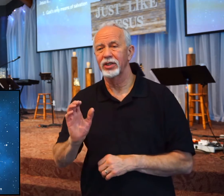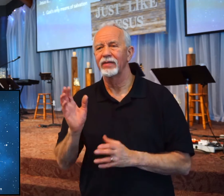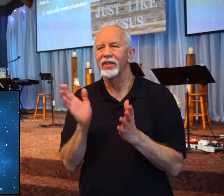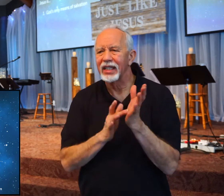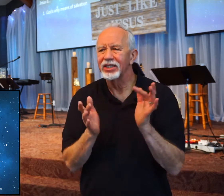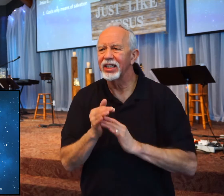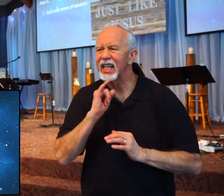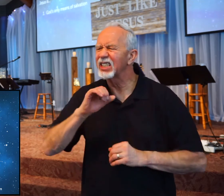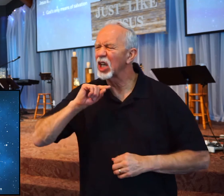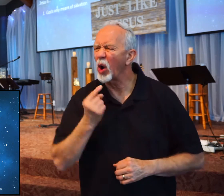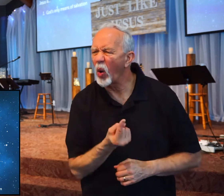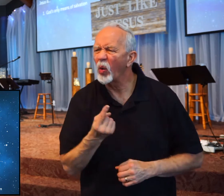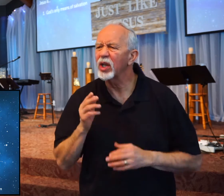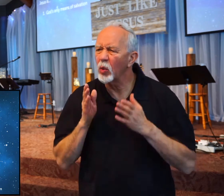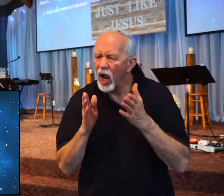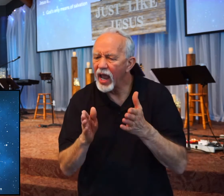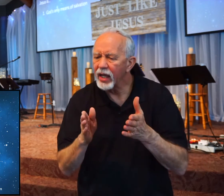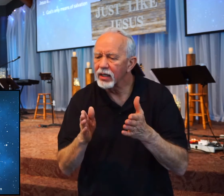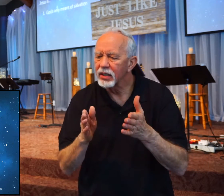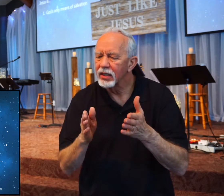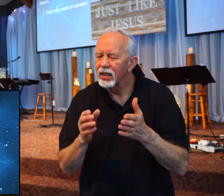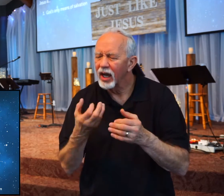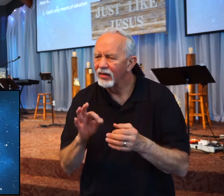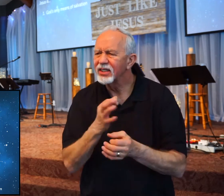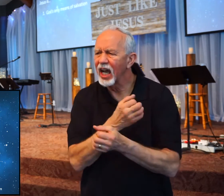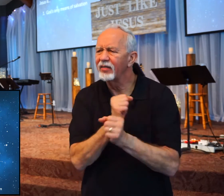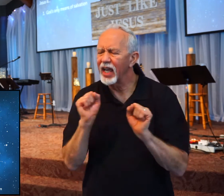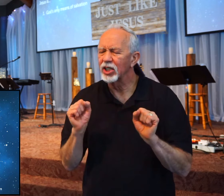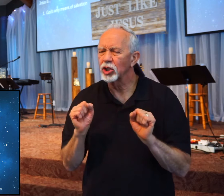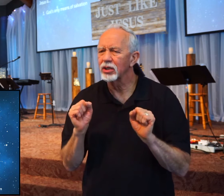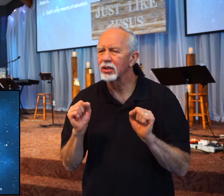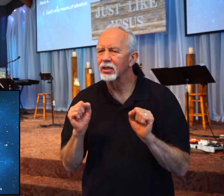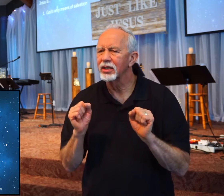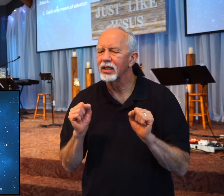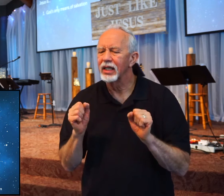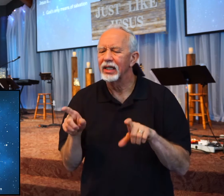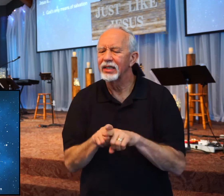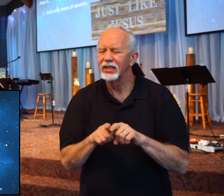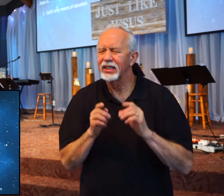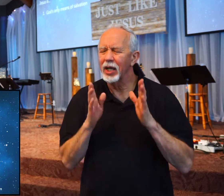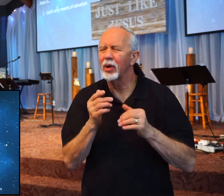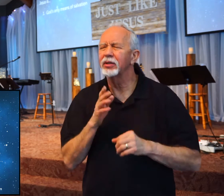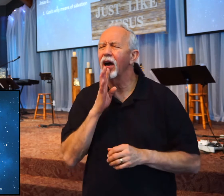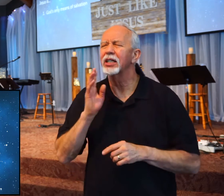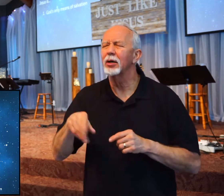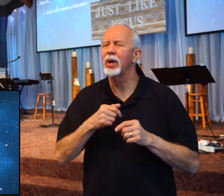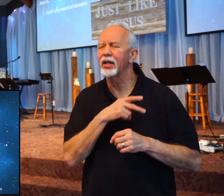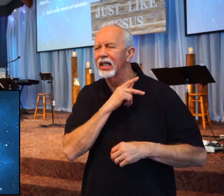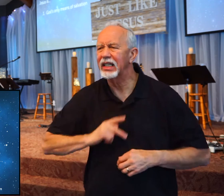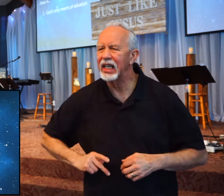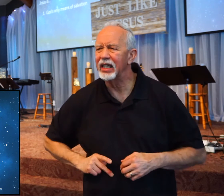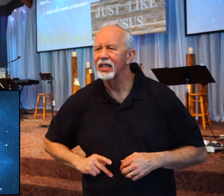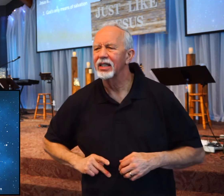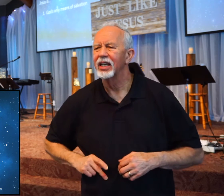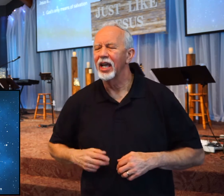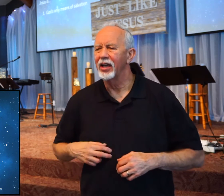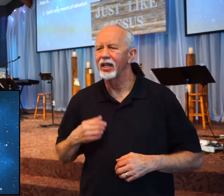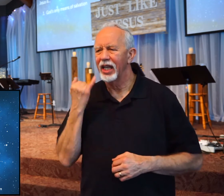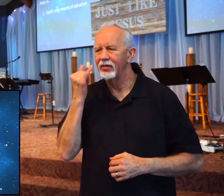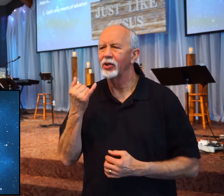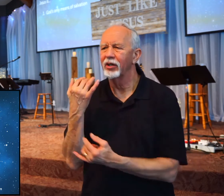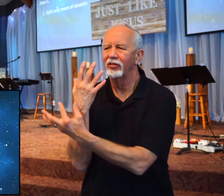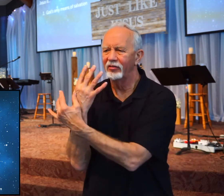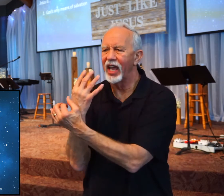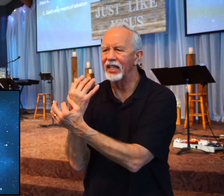Jesus is the only means of salvation. And in the same way that we talked about Pharaoh, if you could FaceTime God the